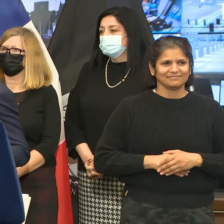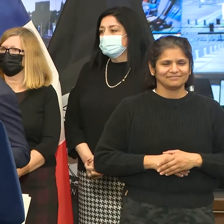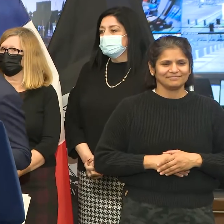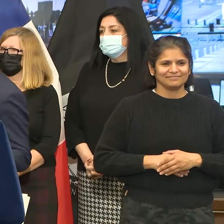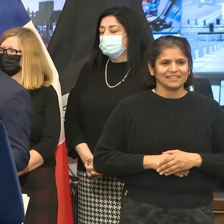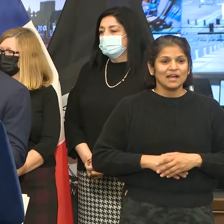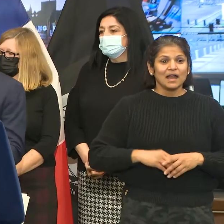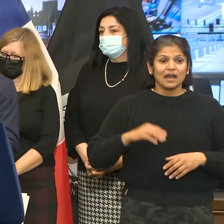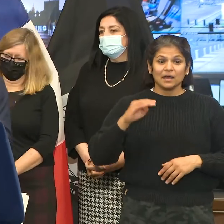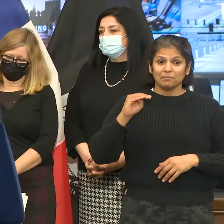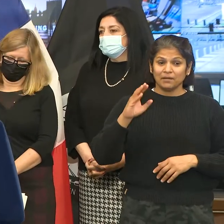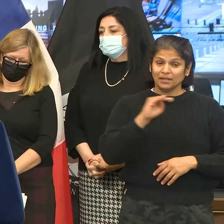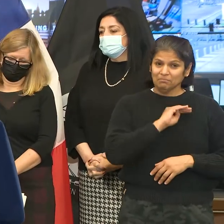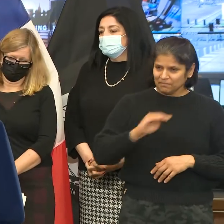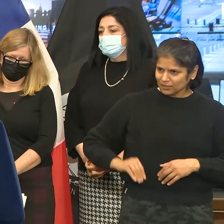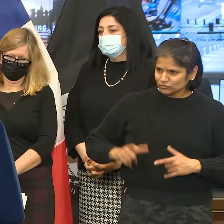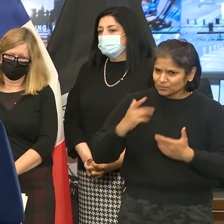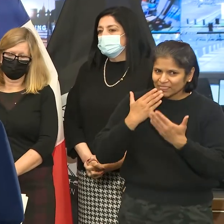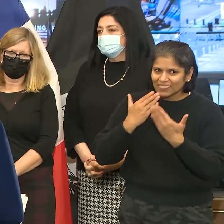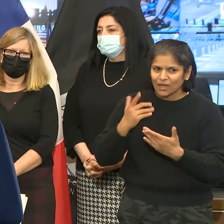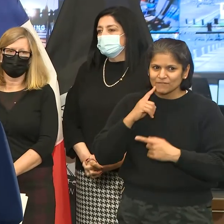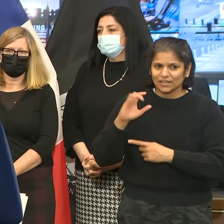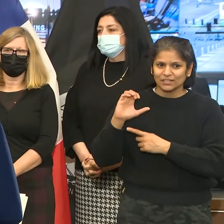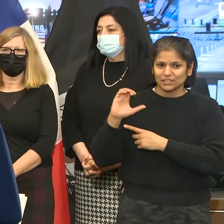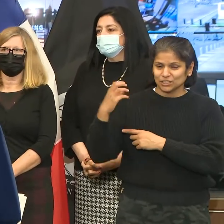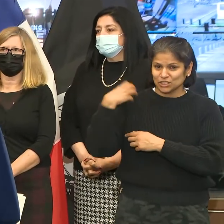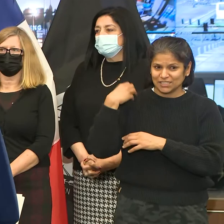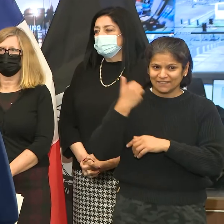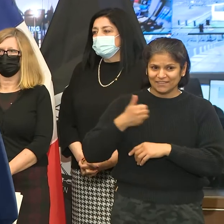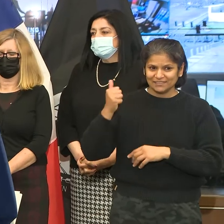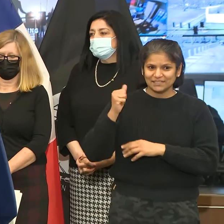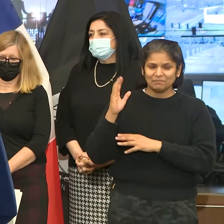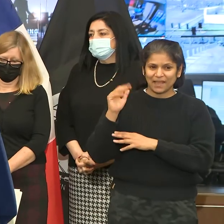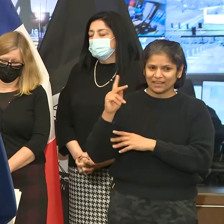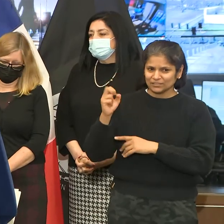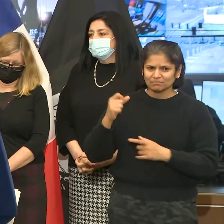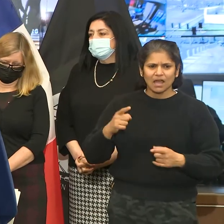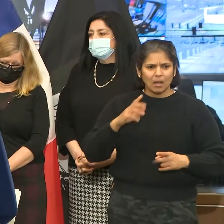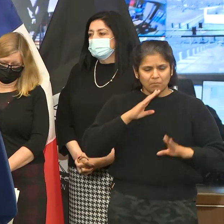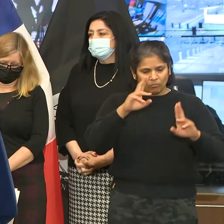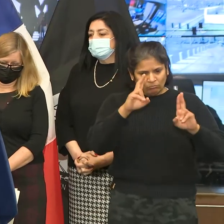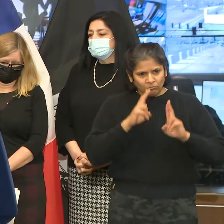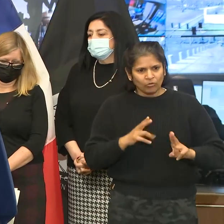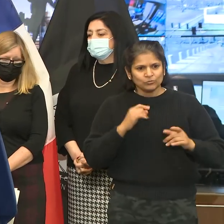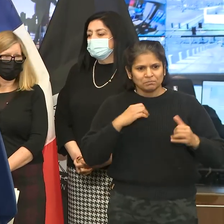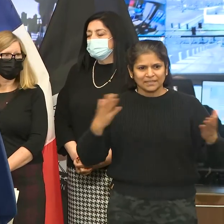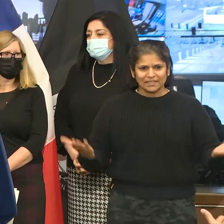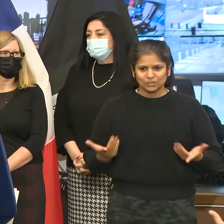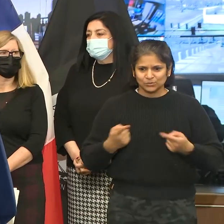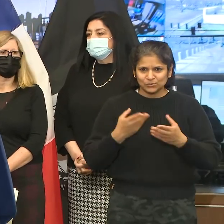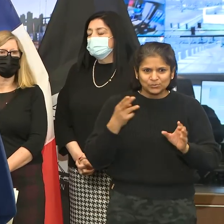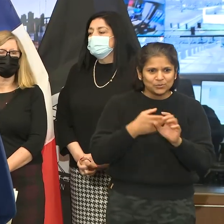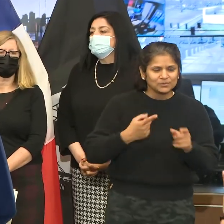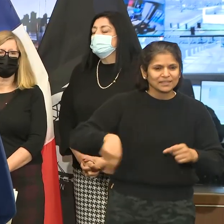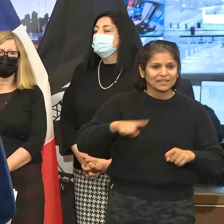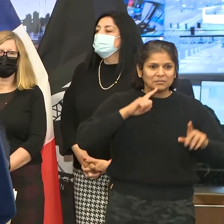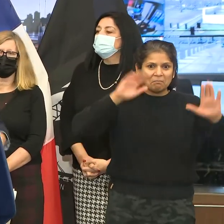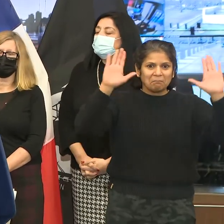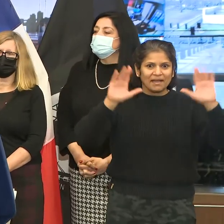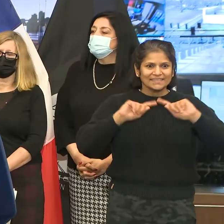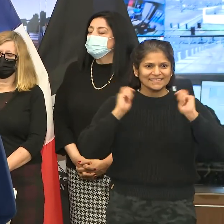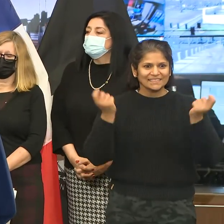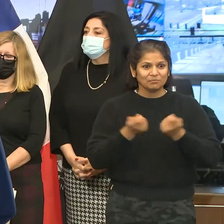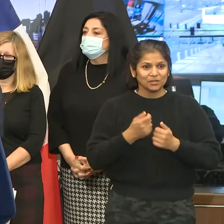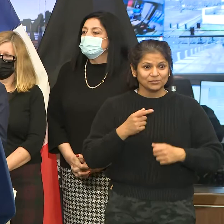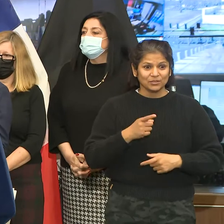Mr. Mayor, thank you. Chief Banks, thank you. I'm honored to be joining you and the remarkable team that you have built. And